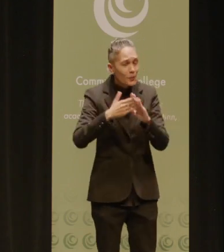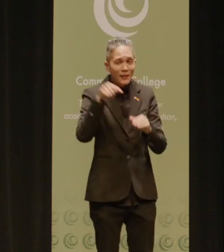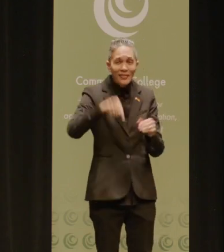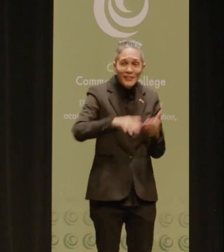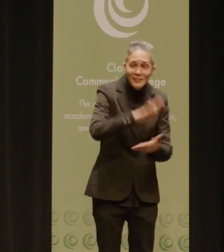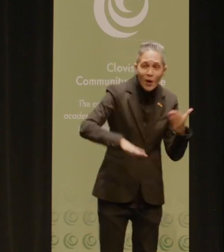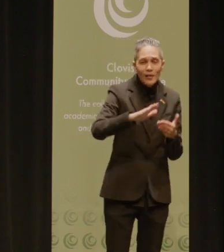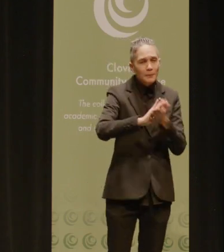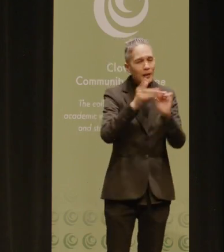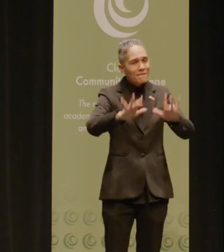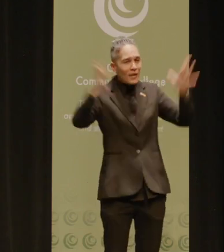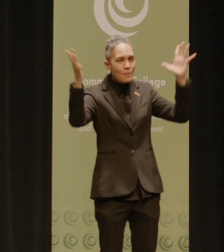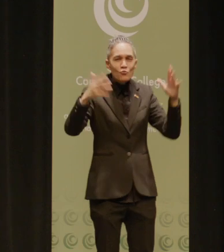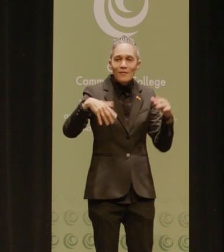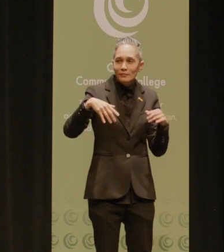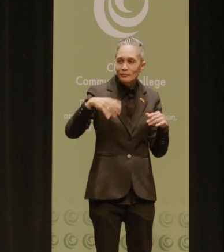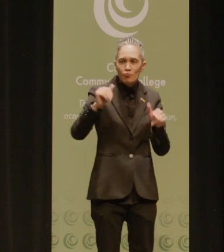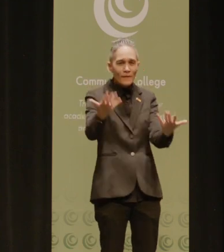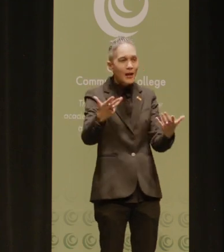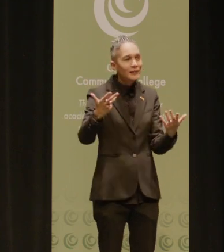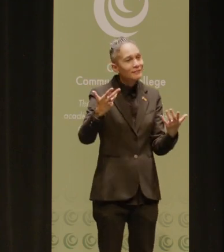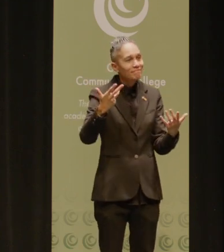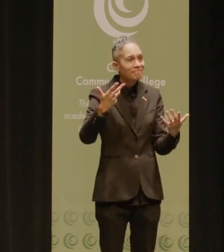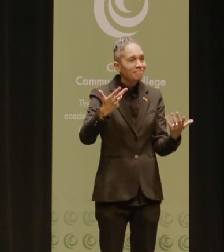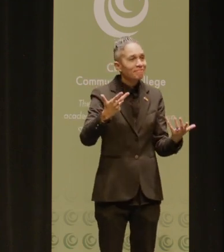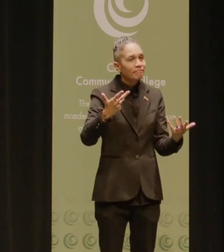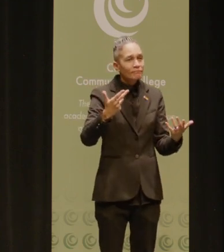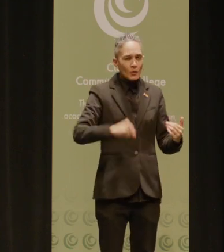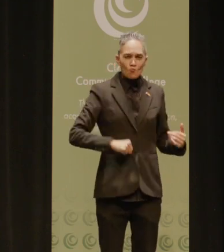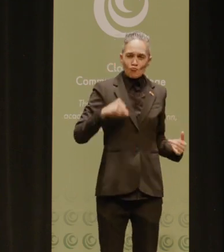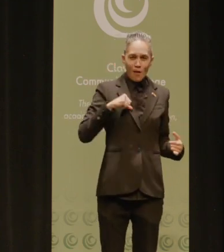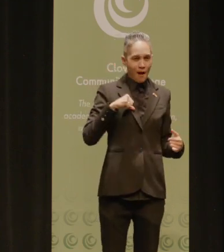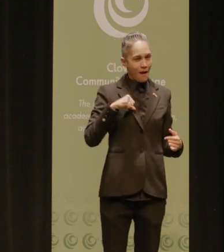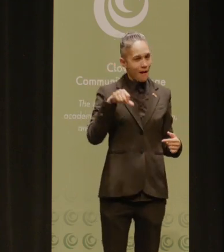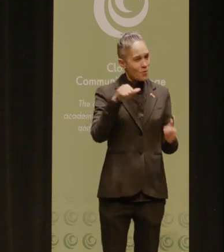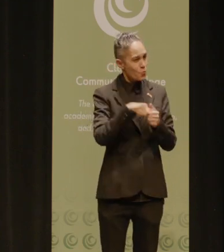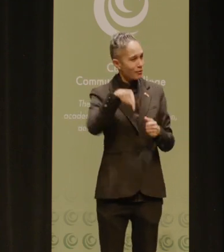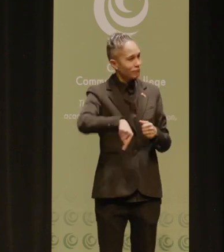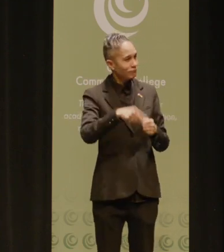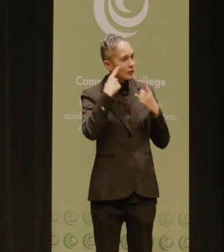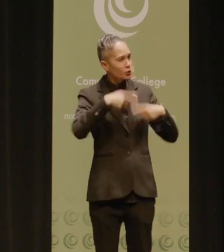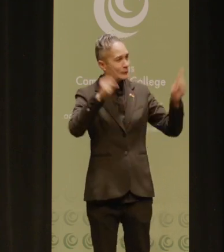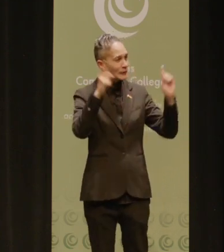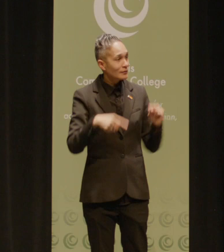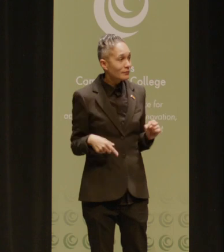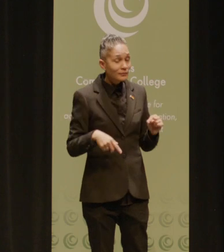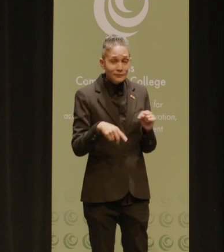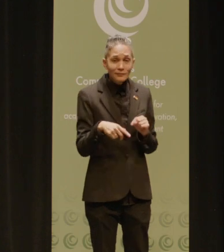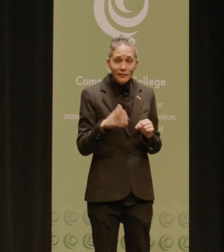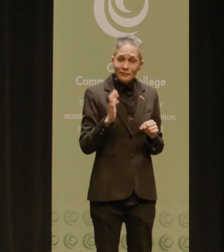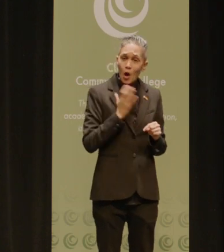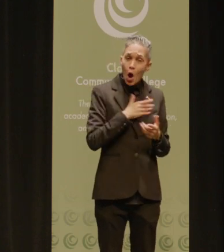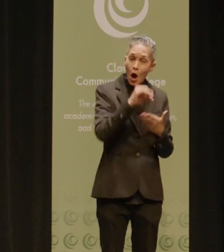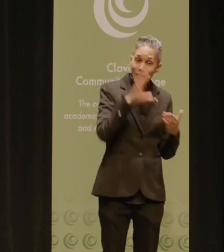college be vibrant and create a sense of pride in our shared achievements. When our students do